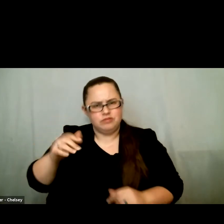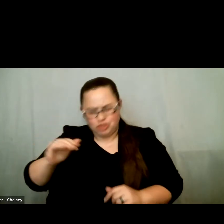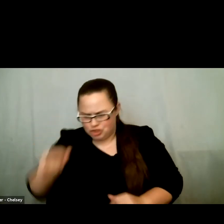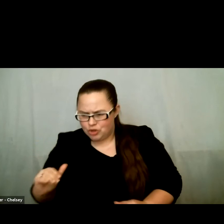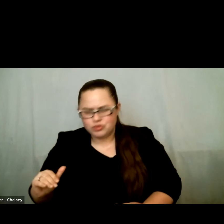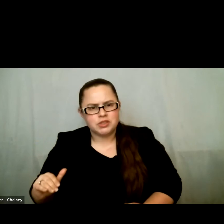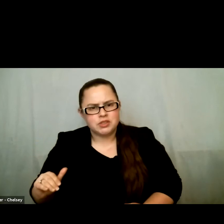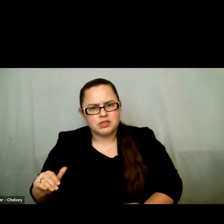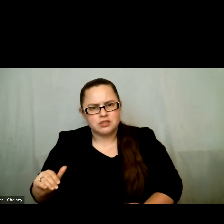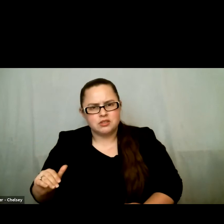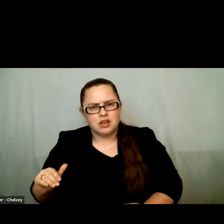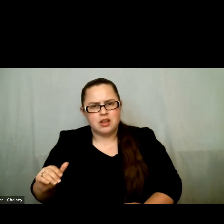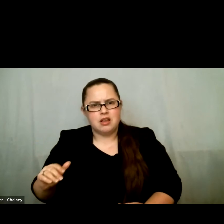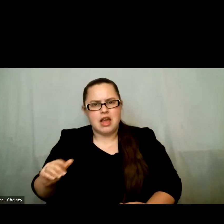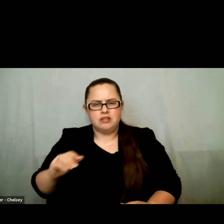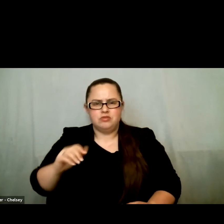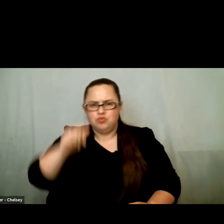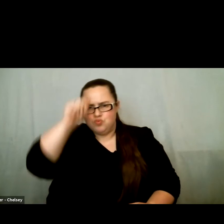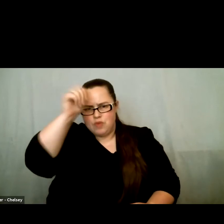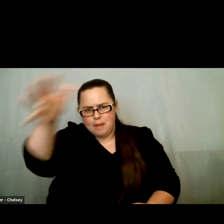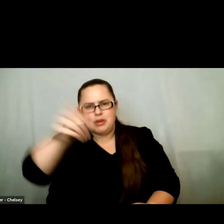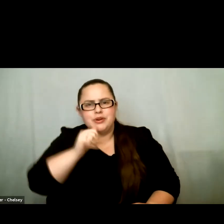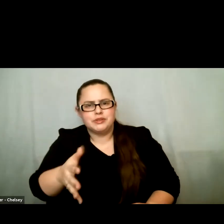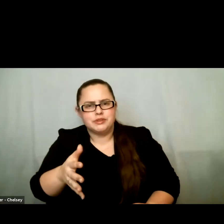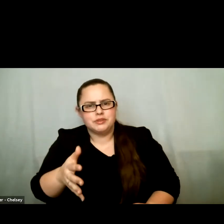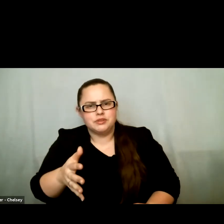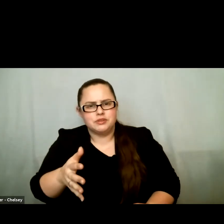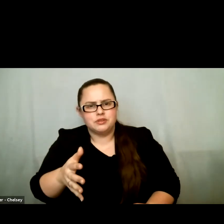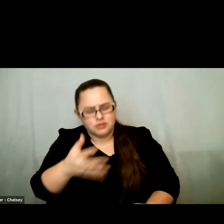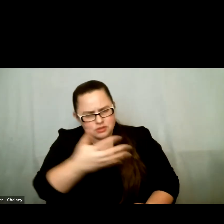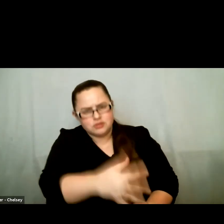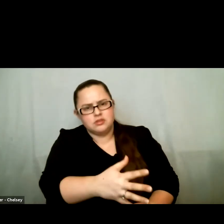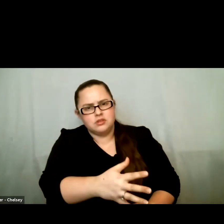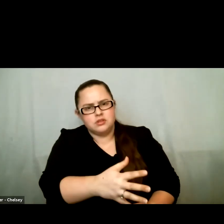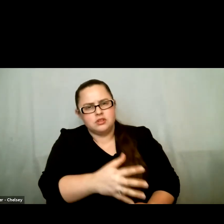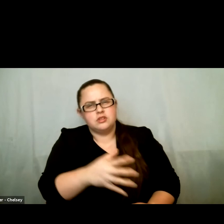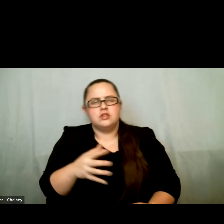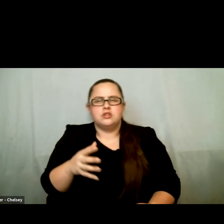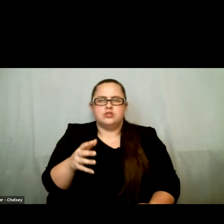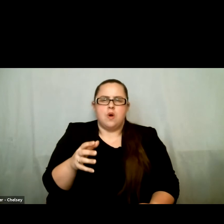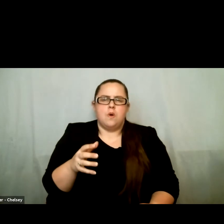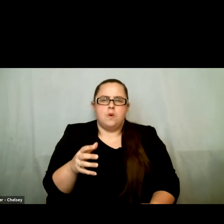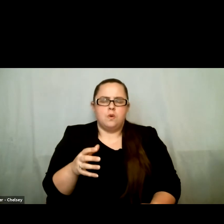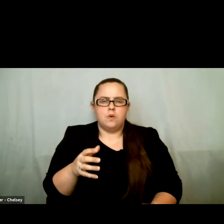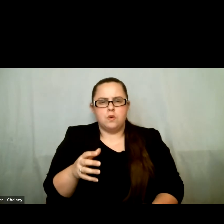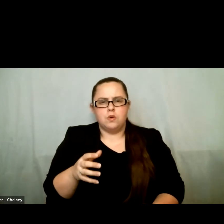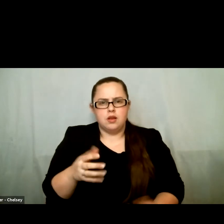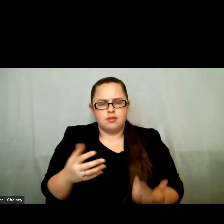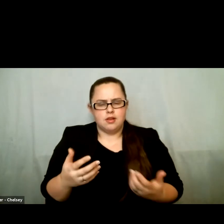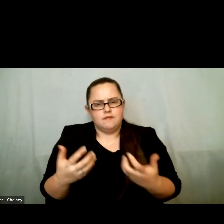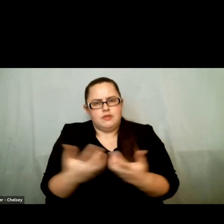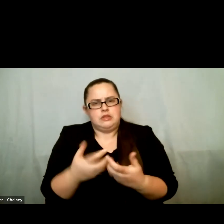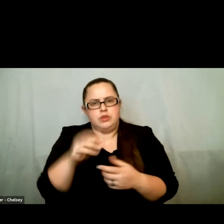children and grandparents." So it's kind of like fits in to an idea